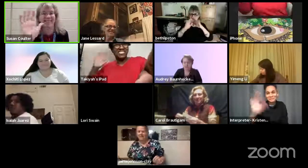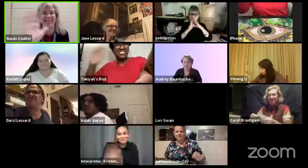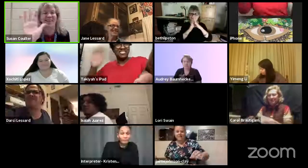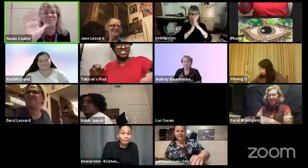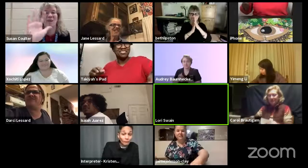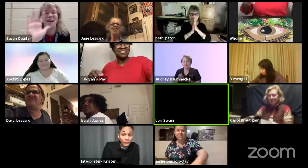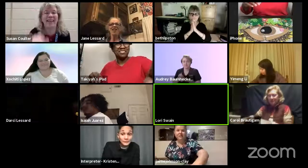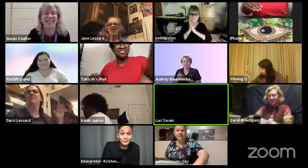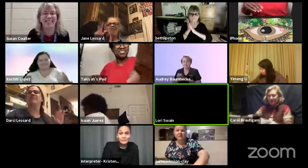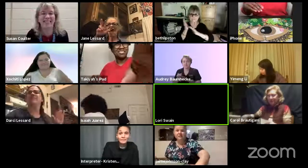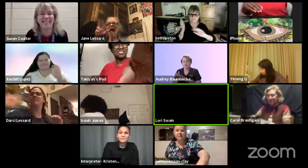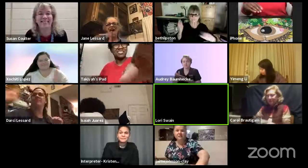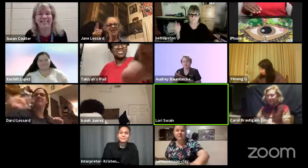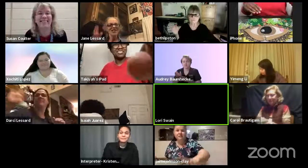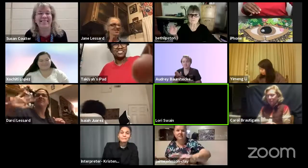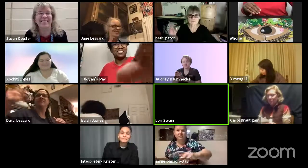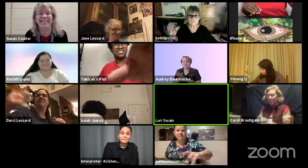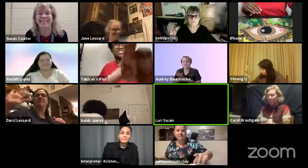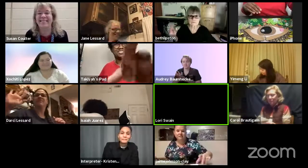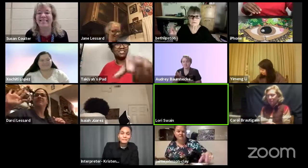Keep in touch, Taki. Thank you so much.